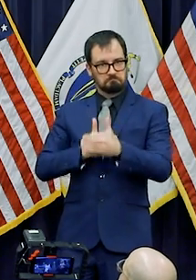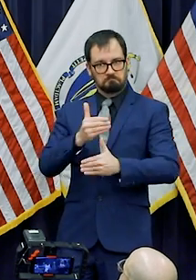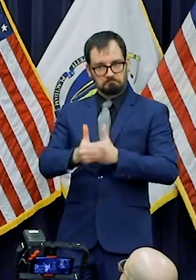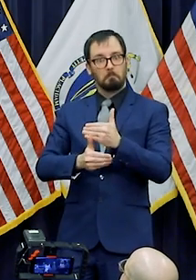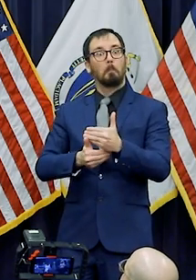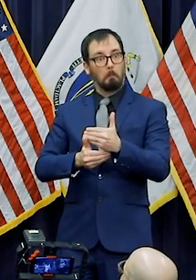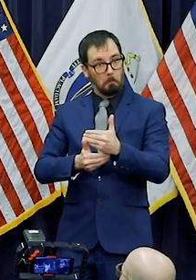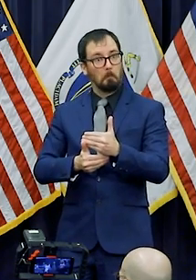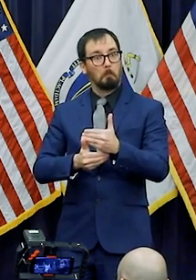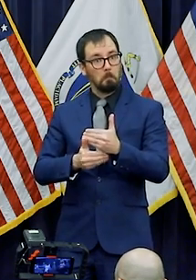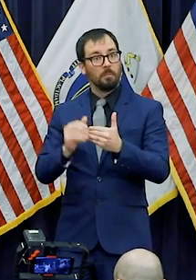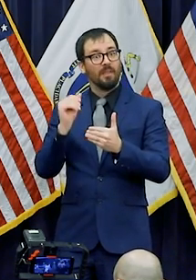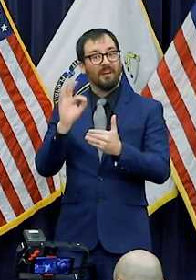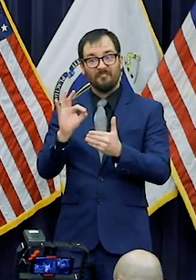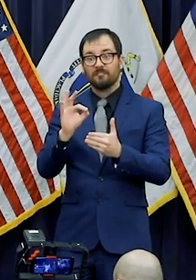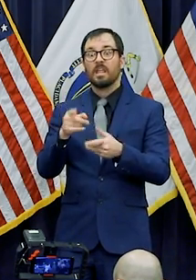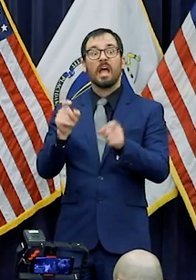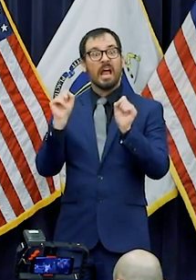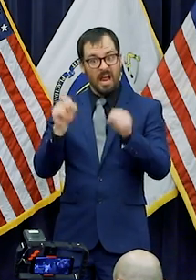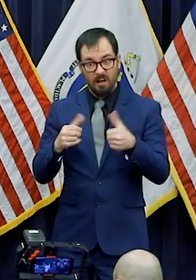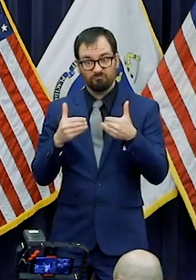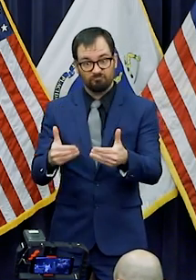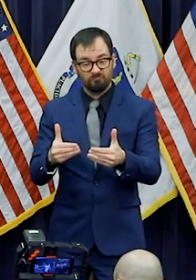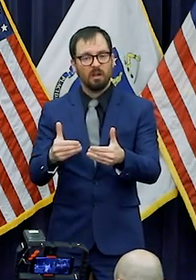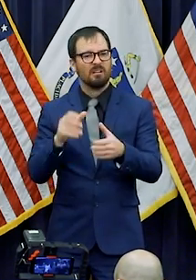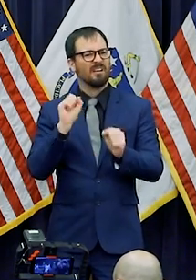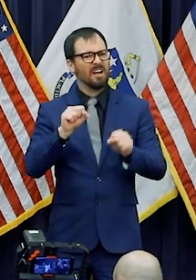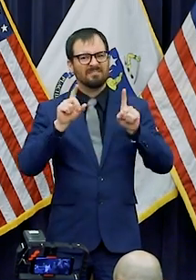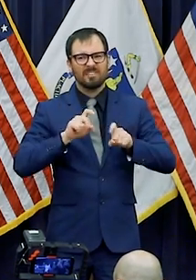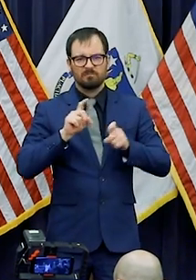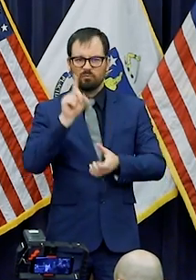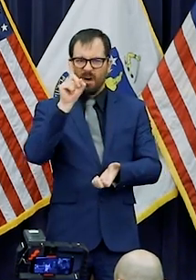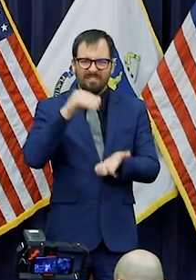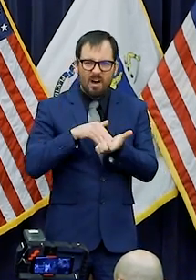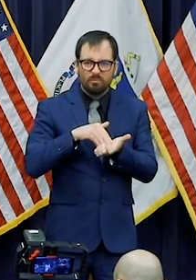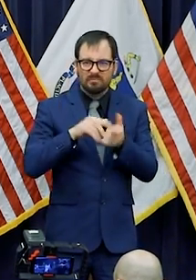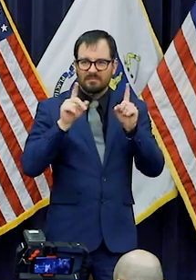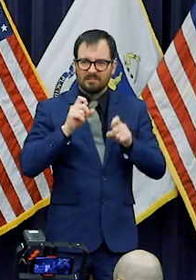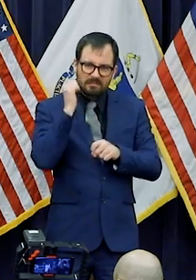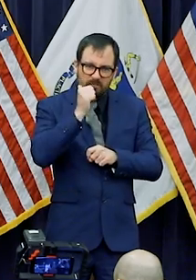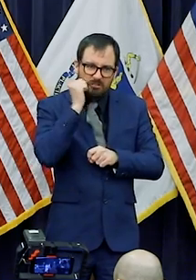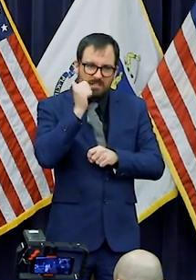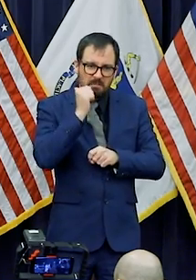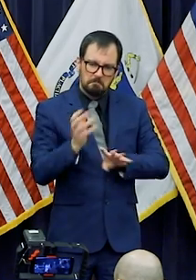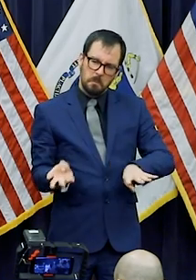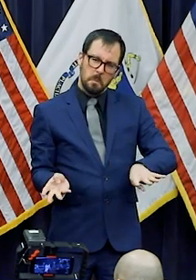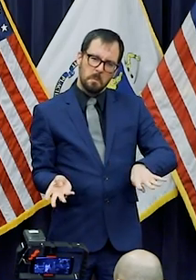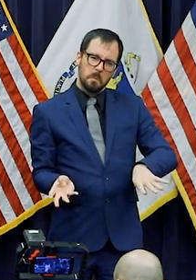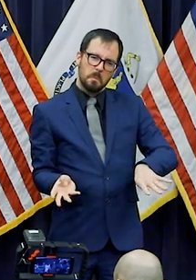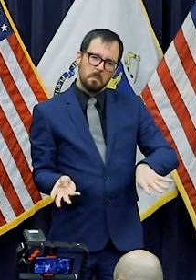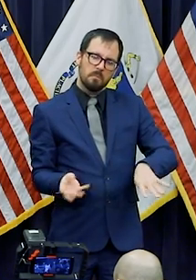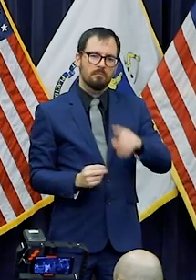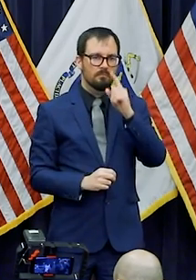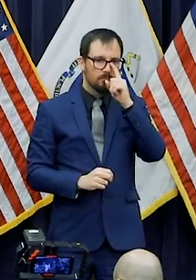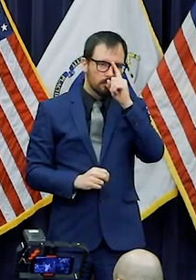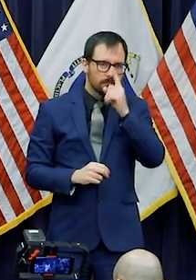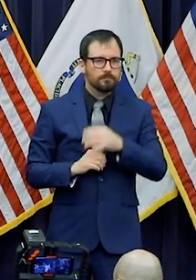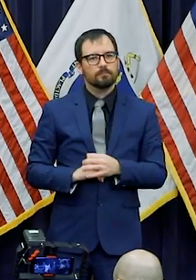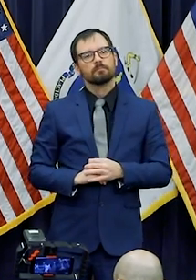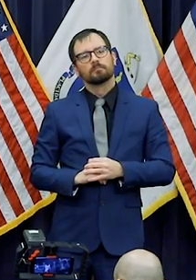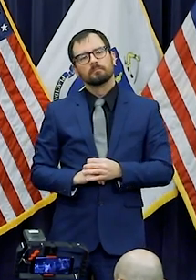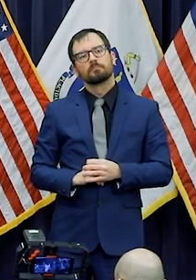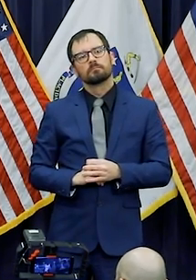kits per day. The PerkinElmer CEO has offered to supply the state lab with a testing machine